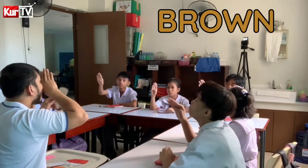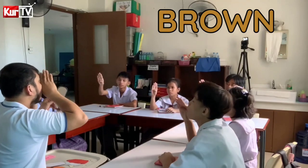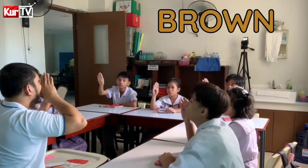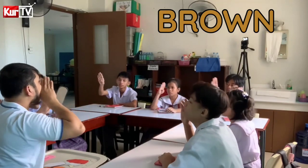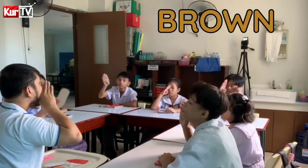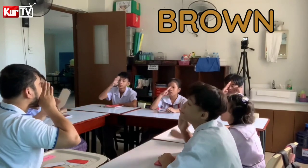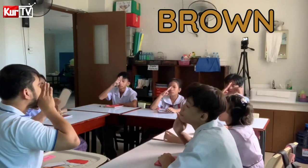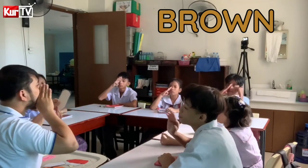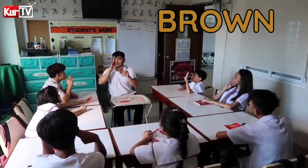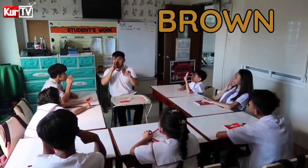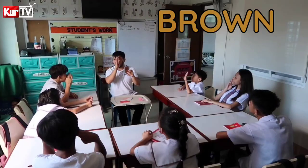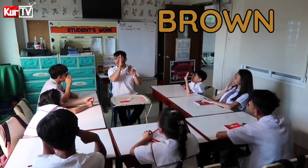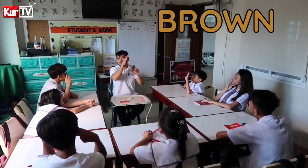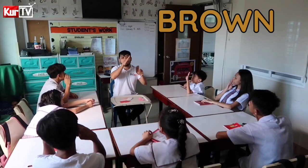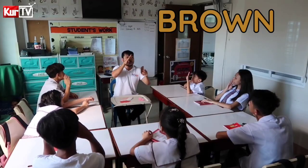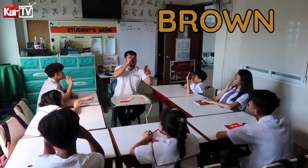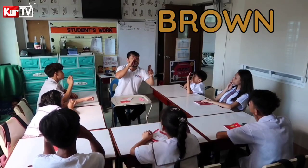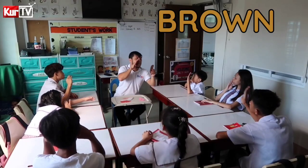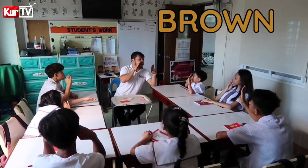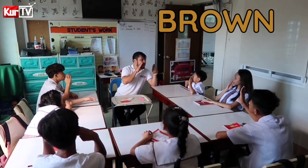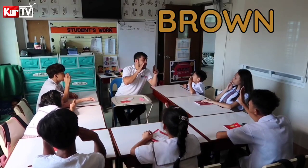Brown. No more. Brown.